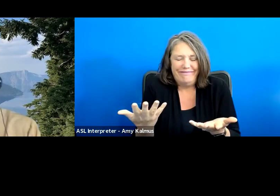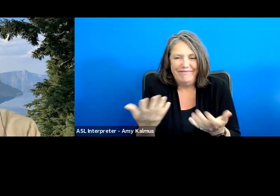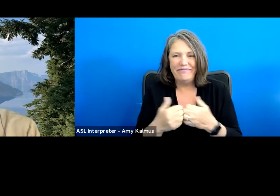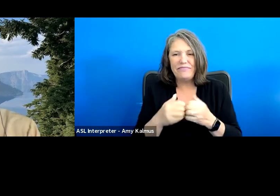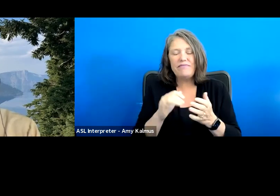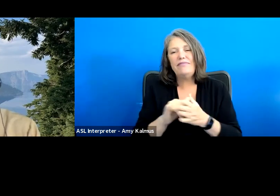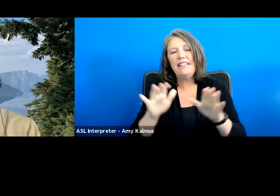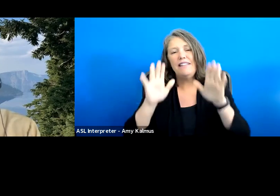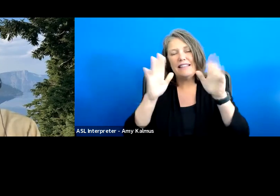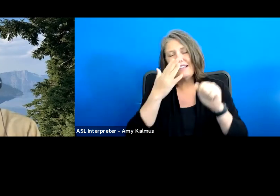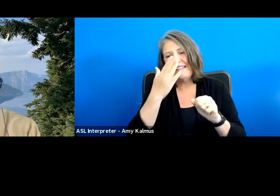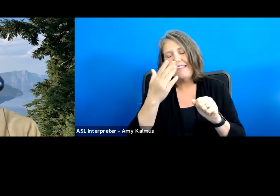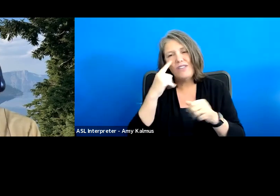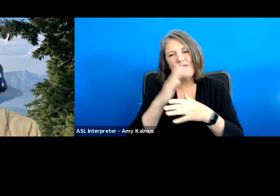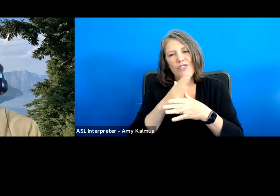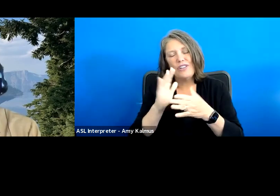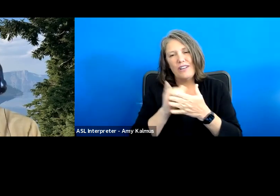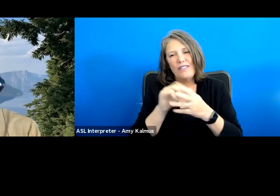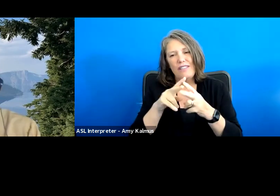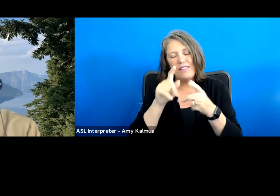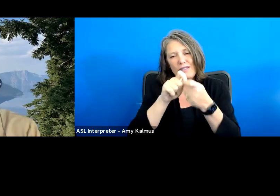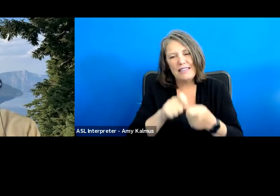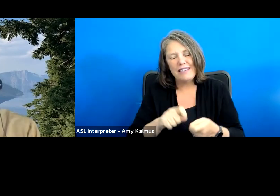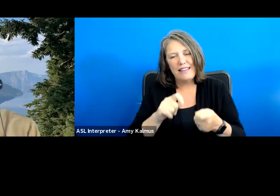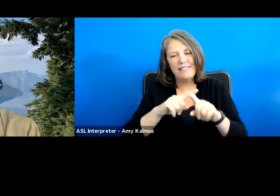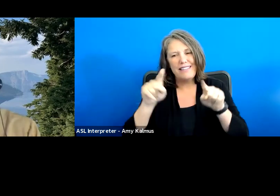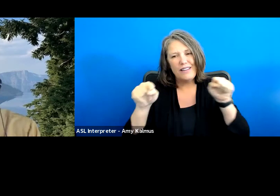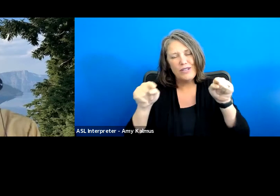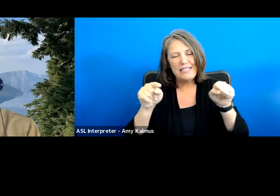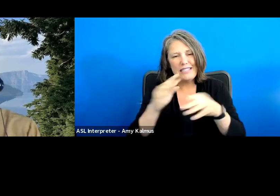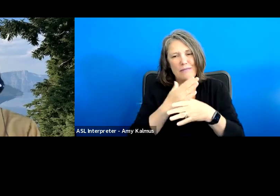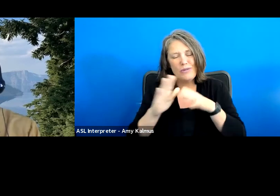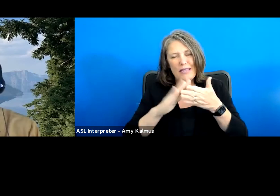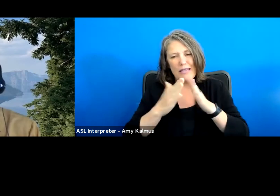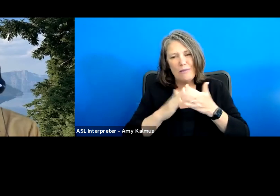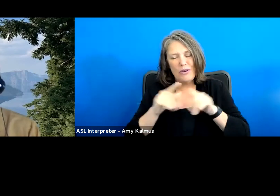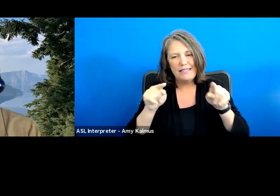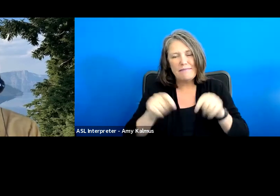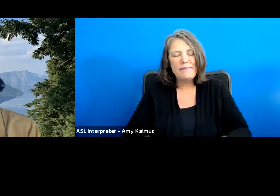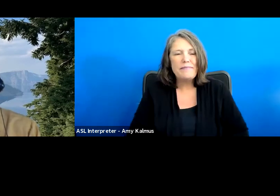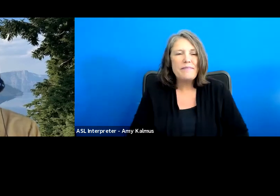That's excellent. Thank you for sharing those details and the differences between your community.